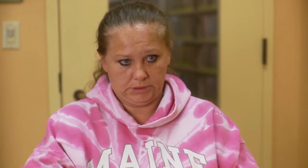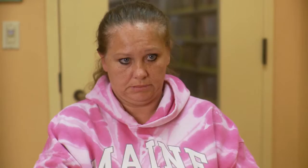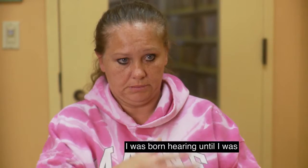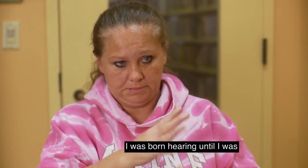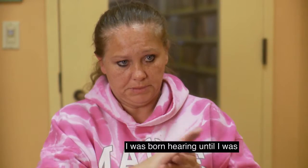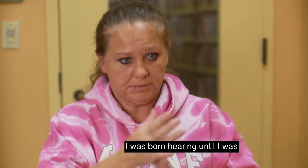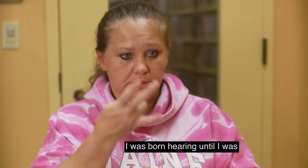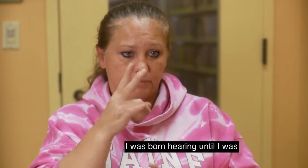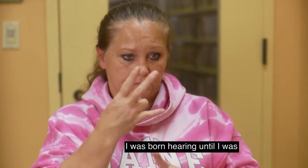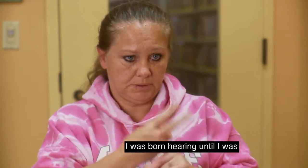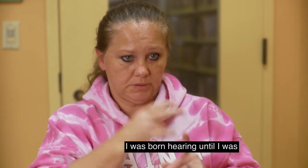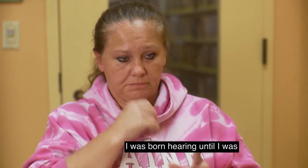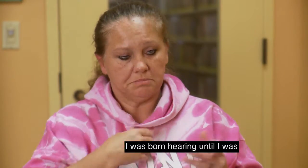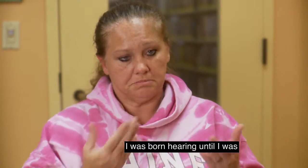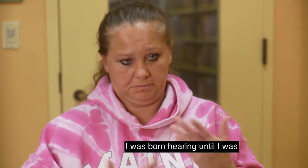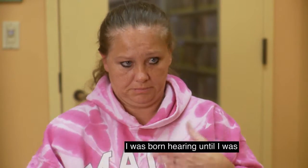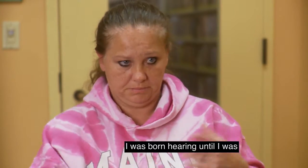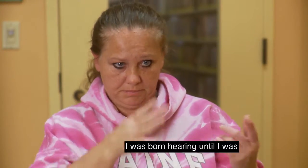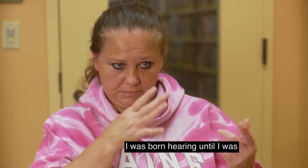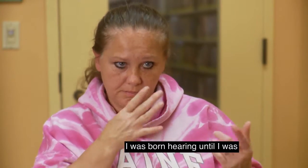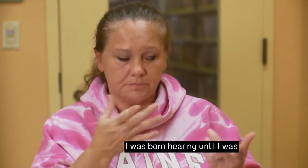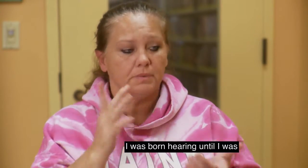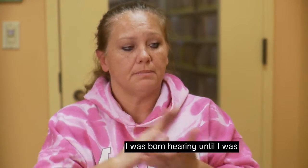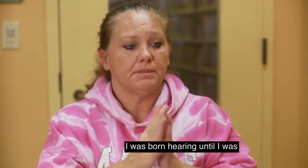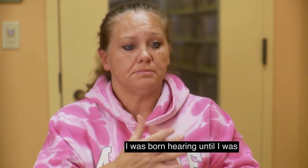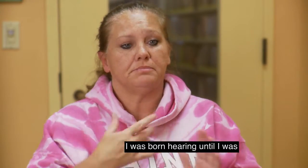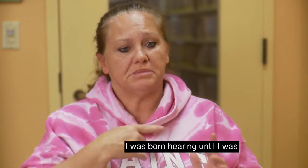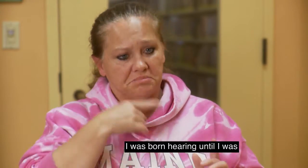I was born hearing until I was